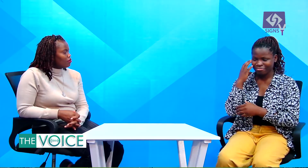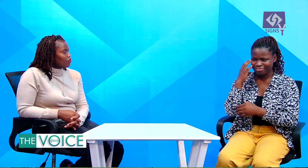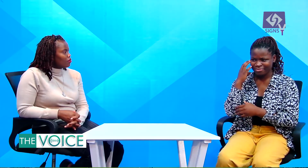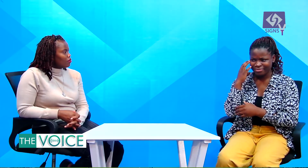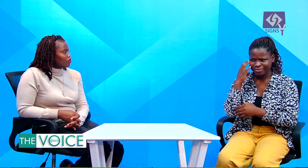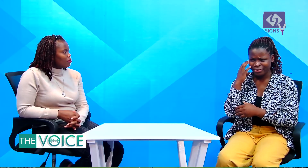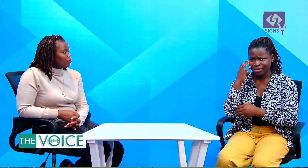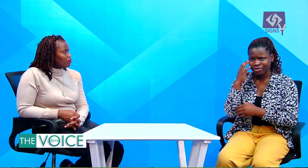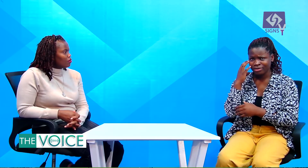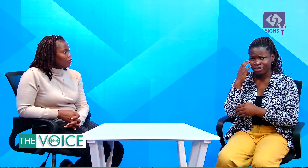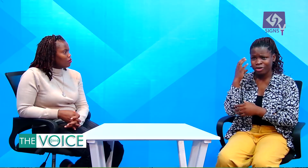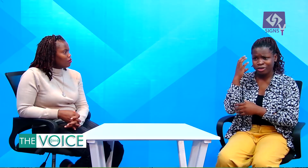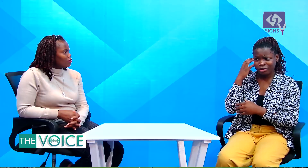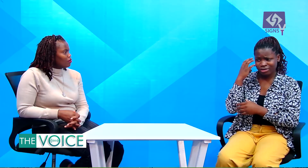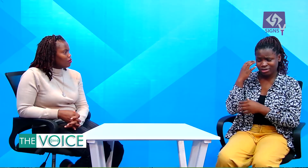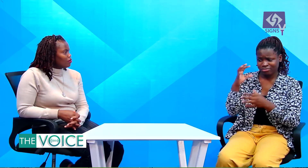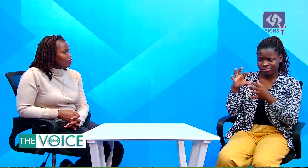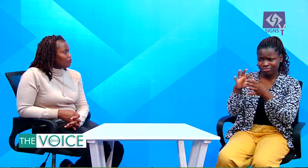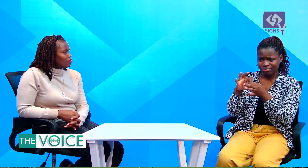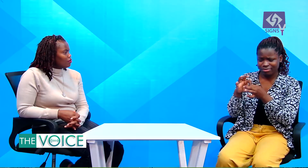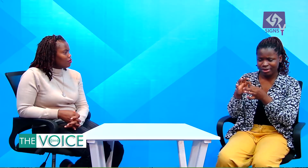I joined college.